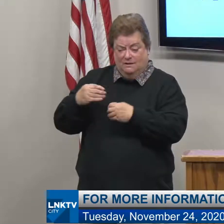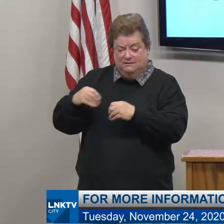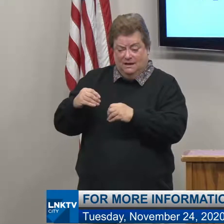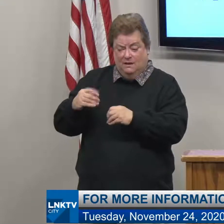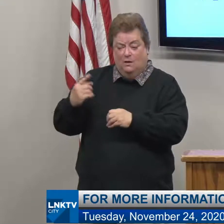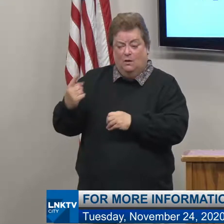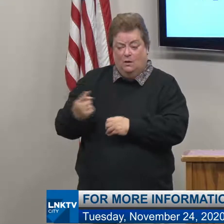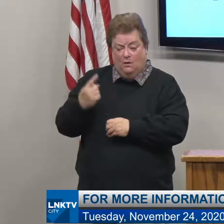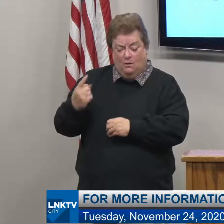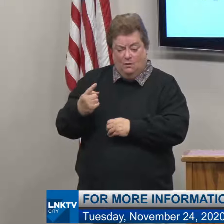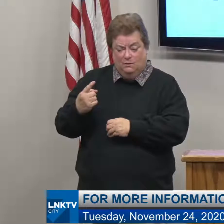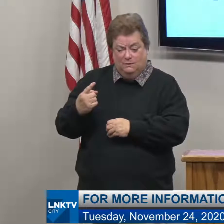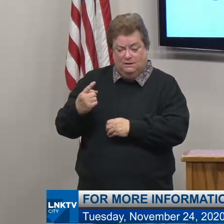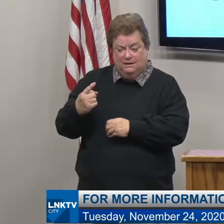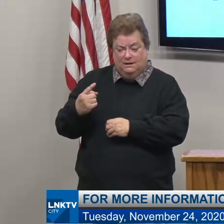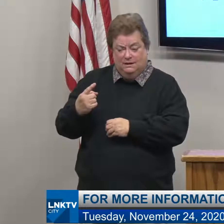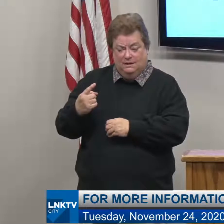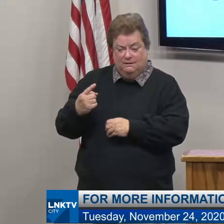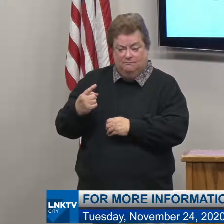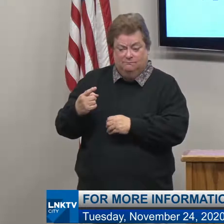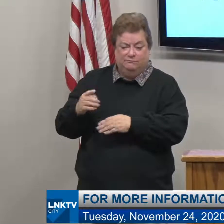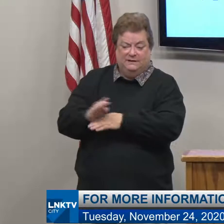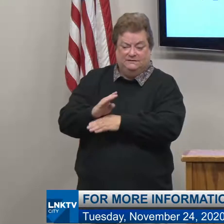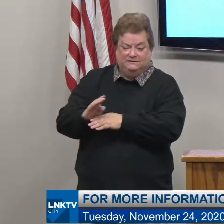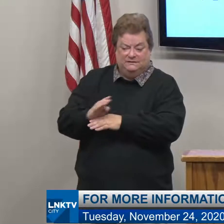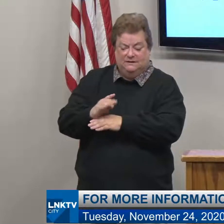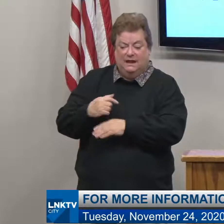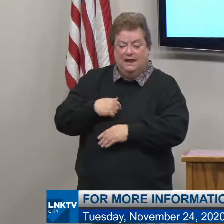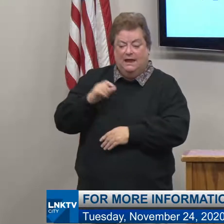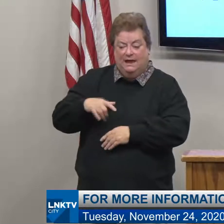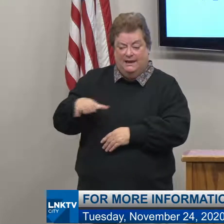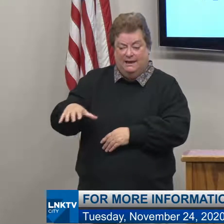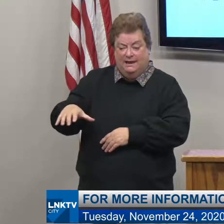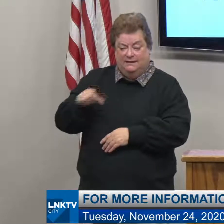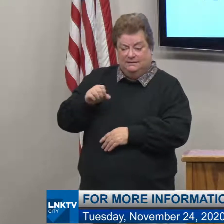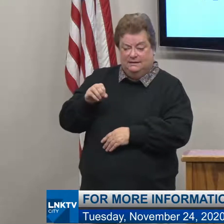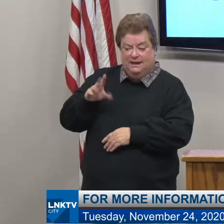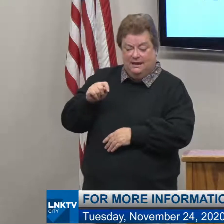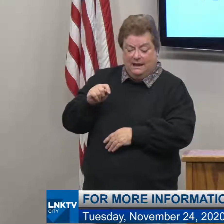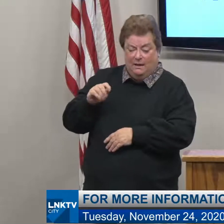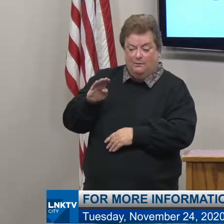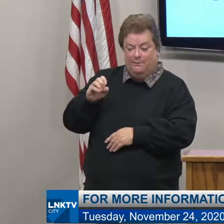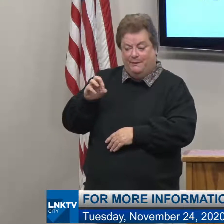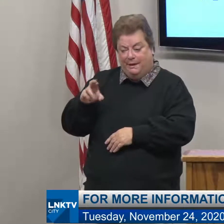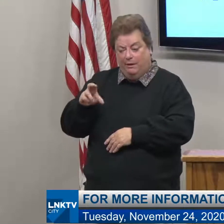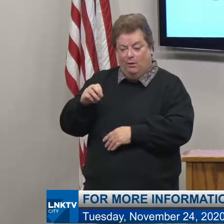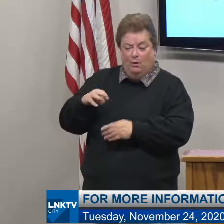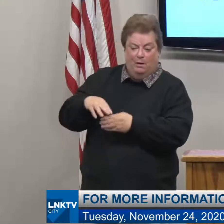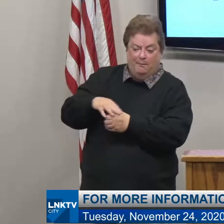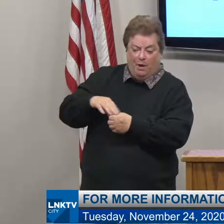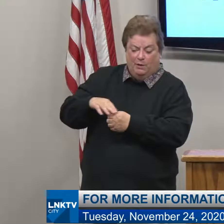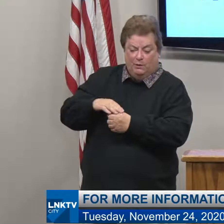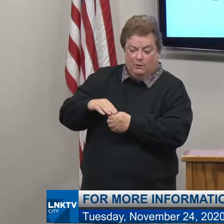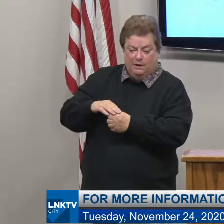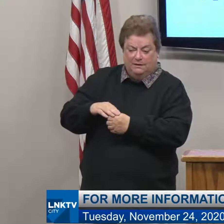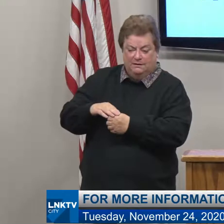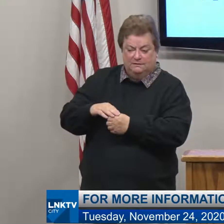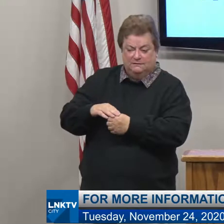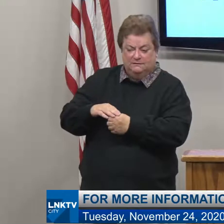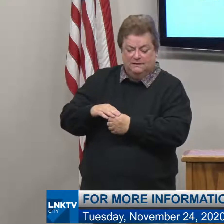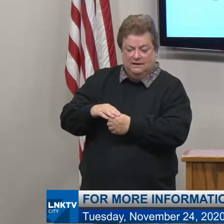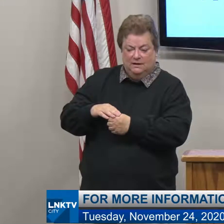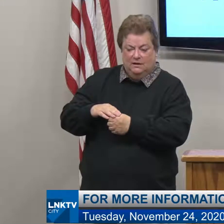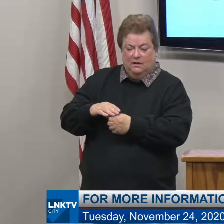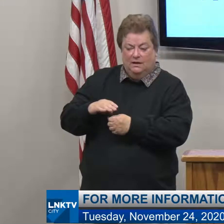establishment, I can do takeout beers or margaritas until from regular hours